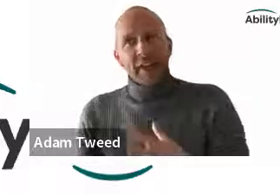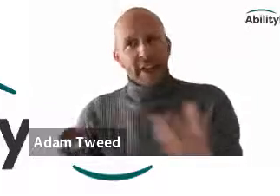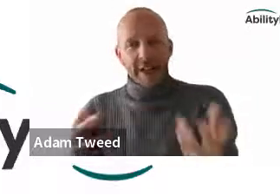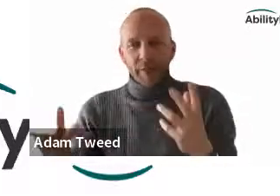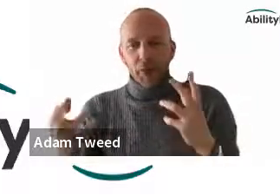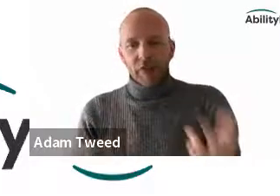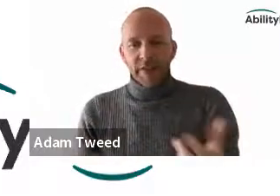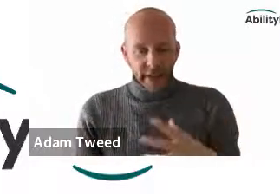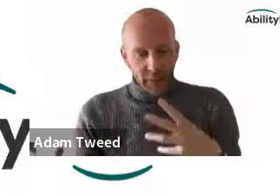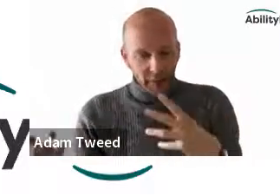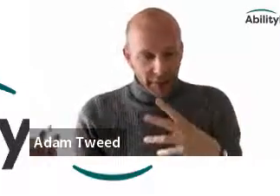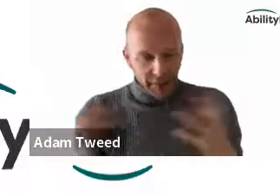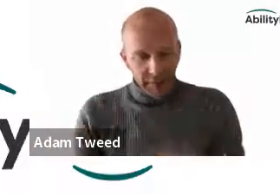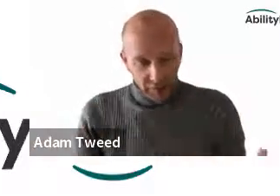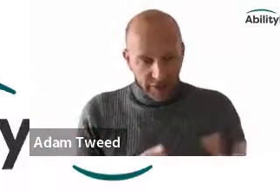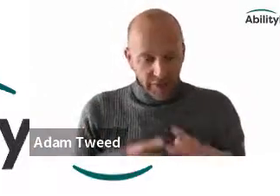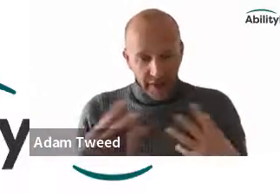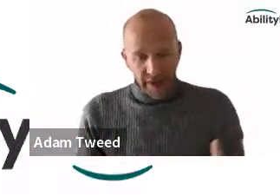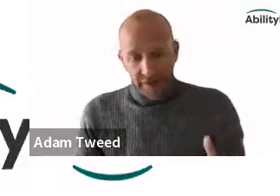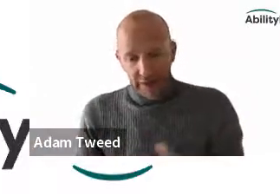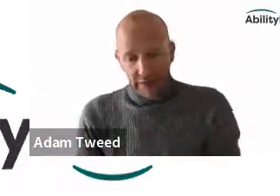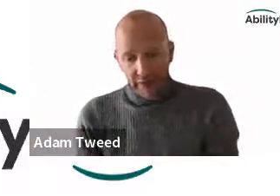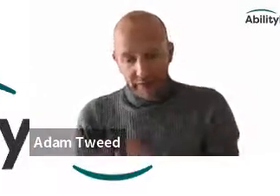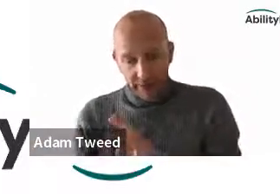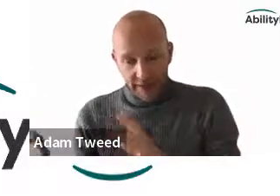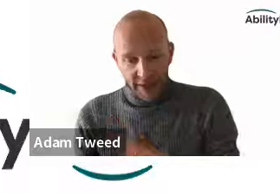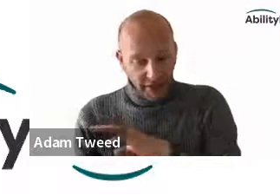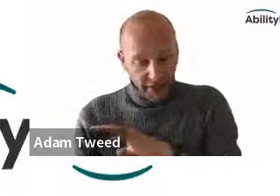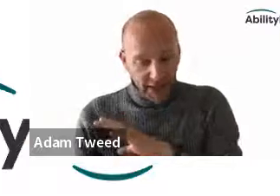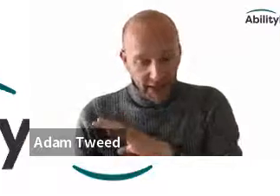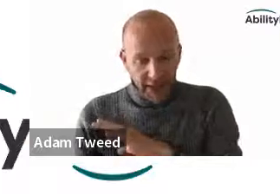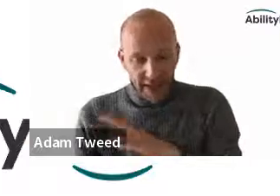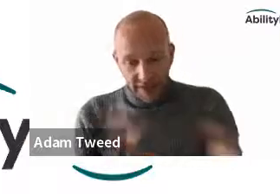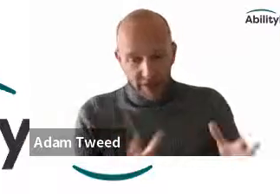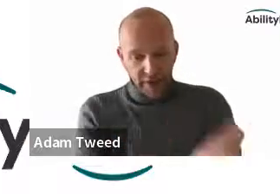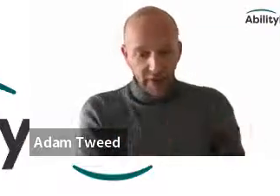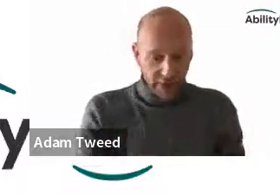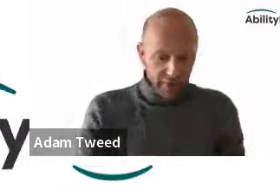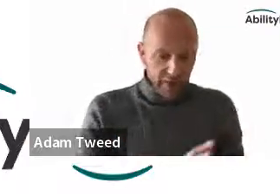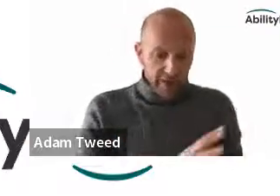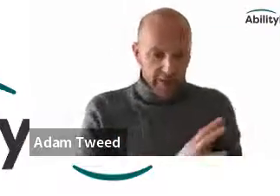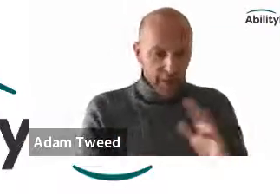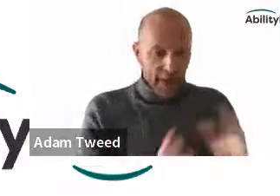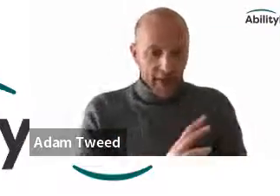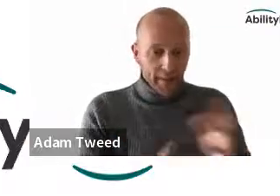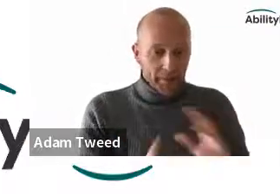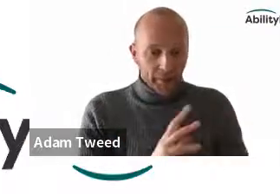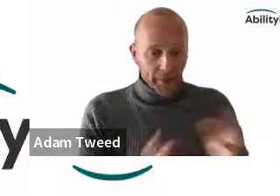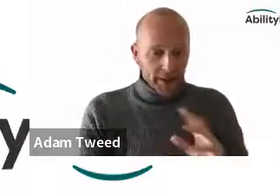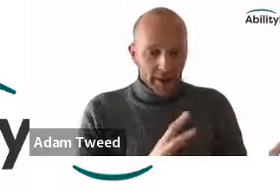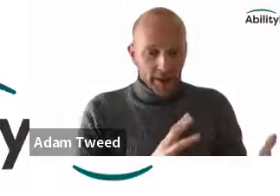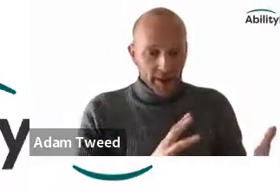And the other thing, I think more recently with this recent diagnosis, so as I said, I've had a history of kind of